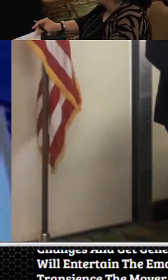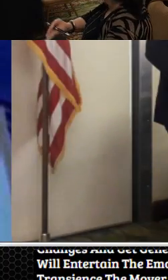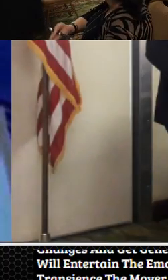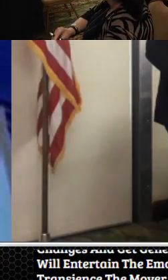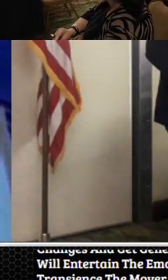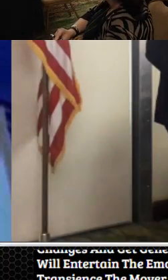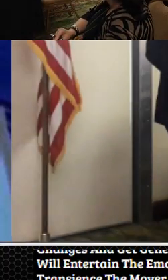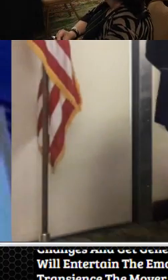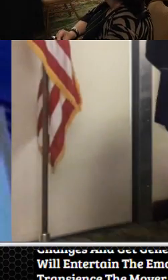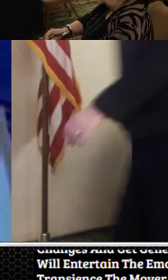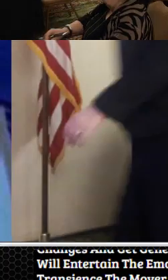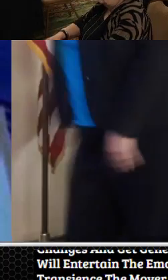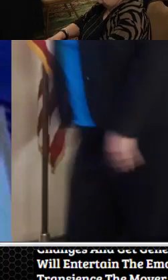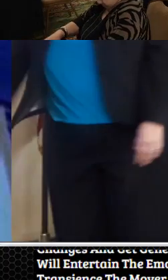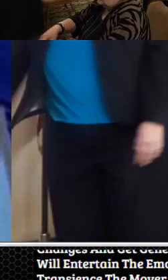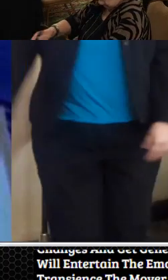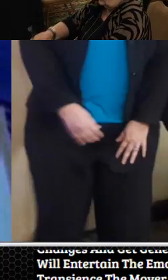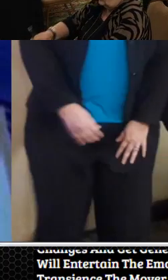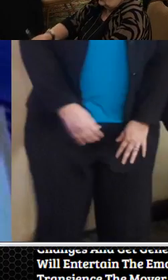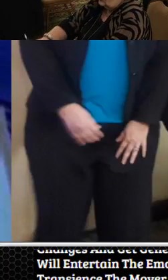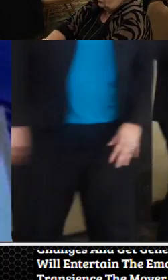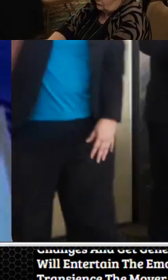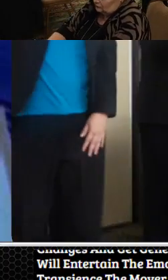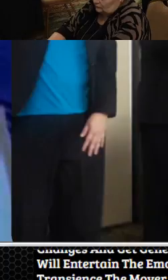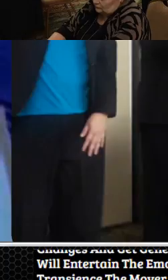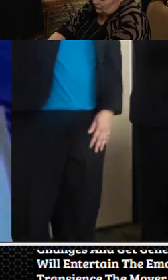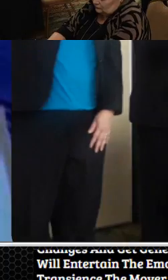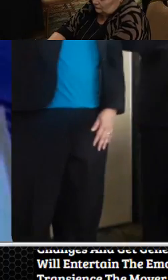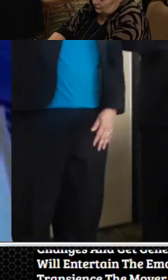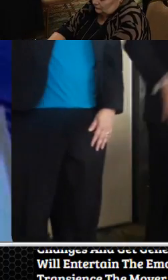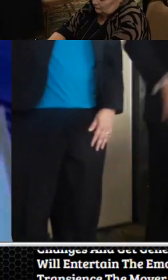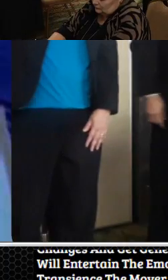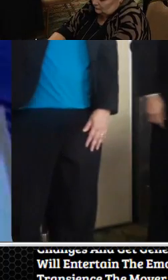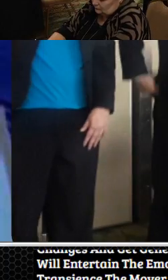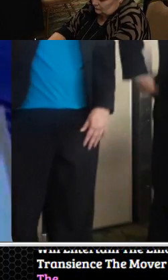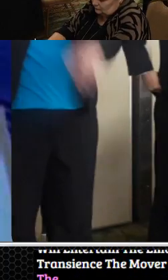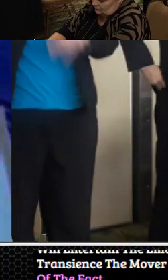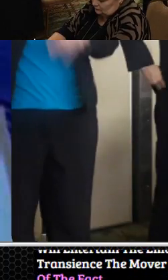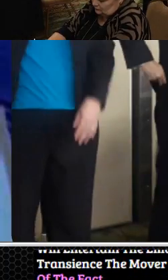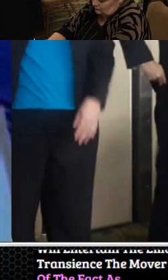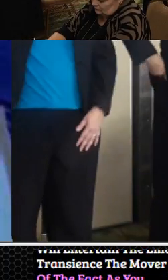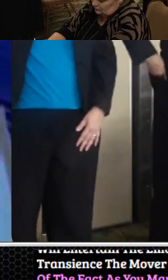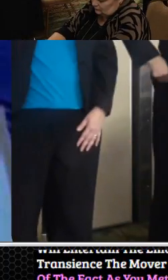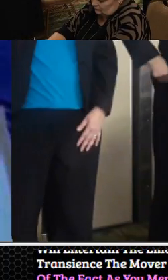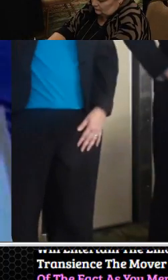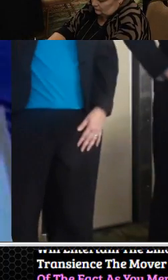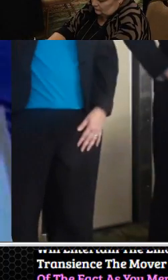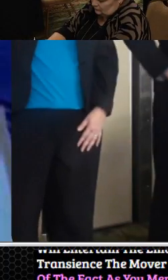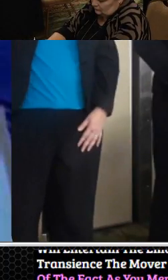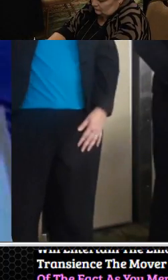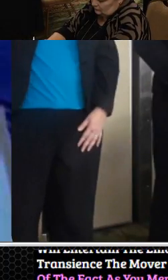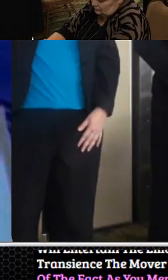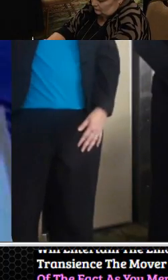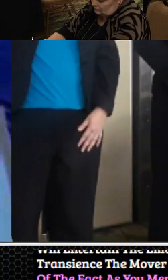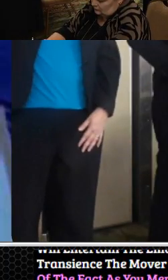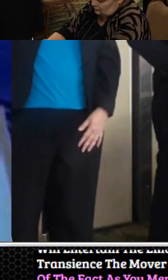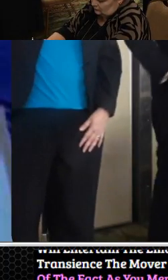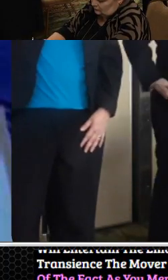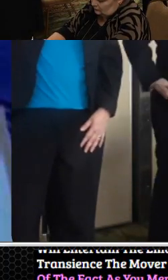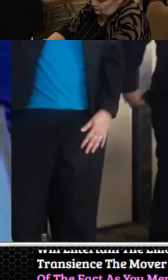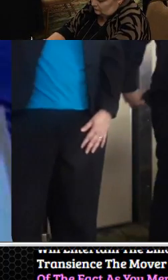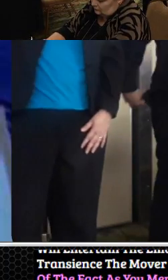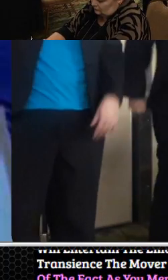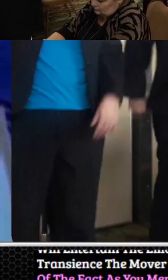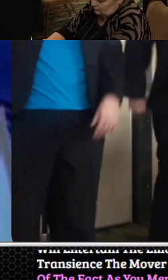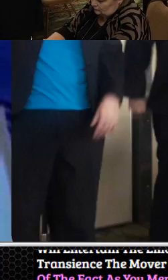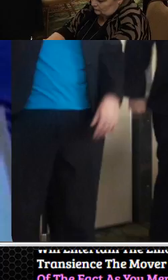Mr. Chairman, Mike McCloskey, Senate District 5. In view of the fact, as you mentioned, that 44% of